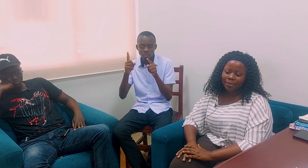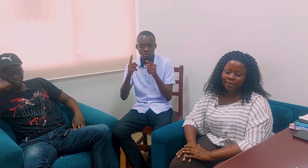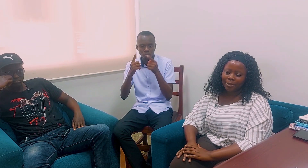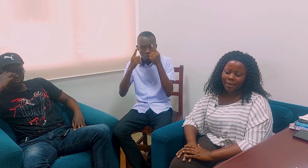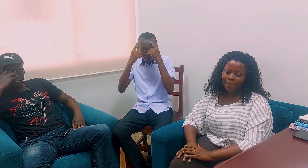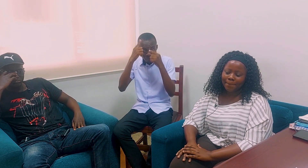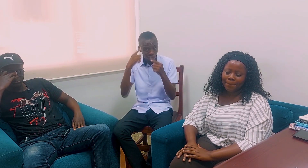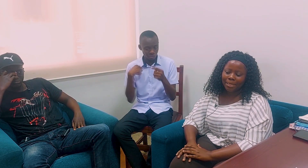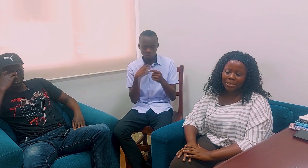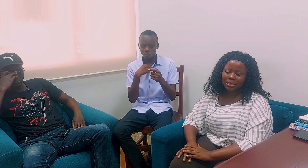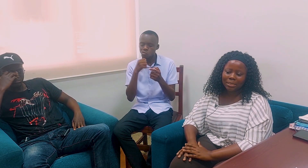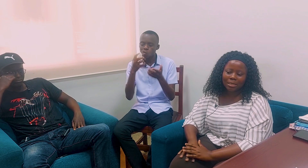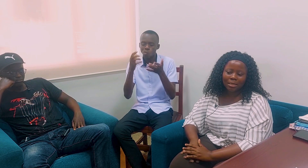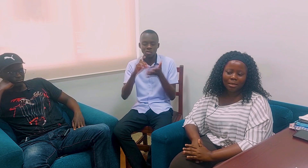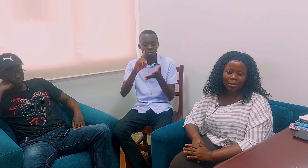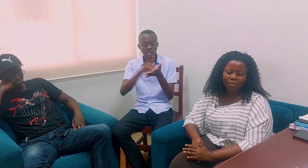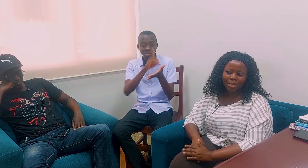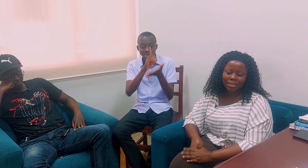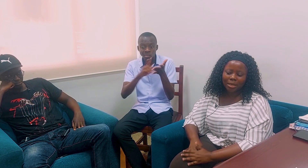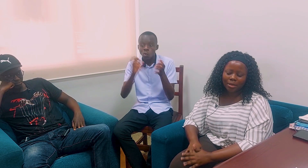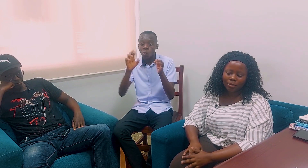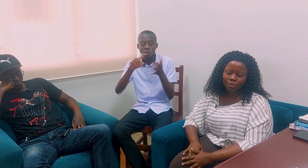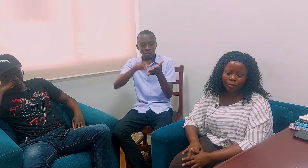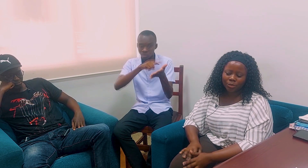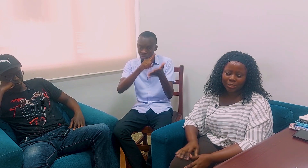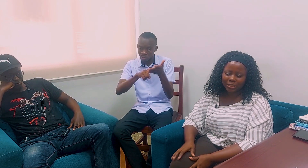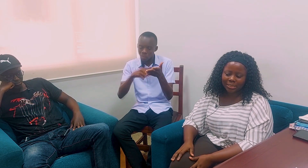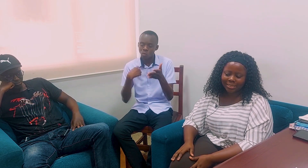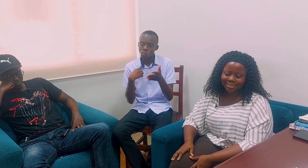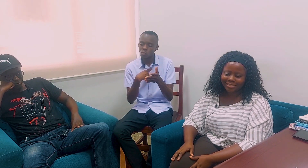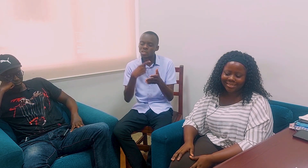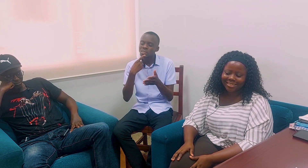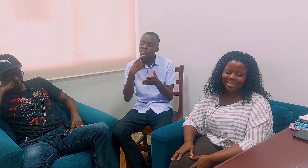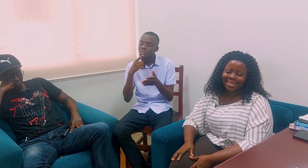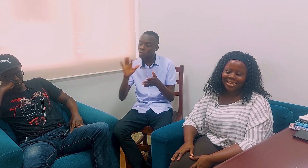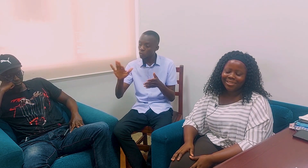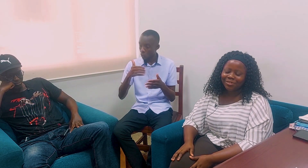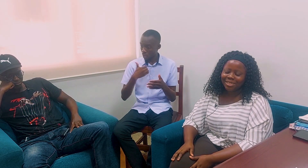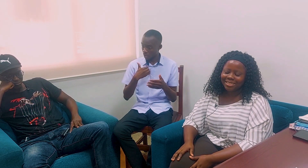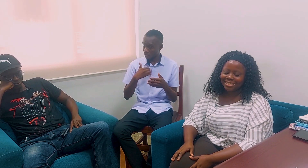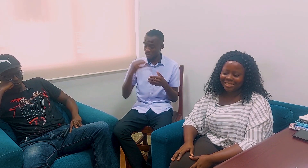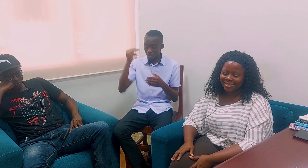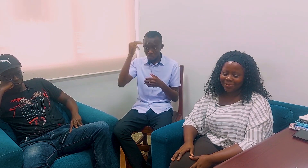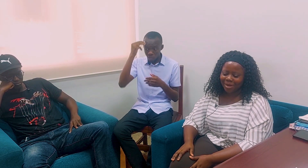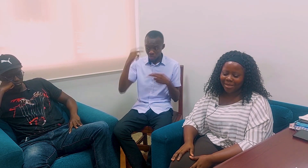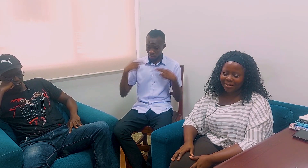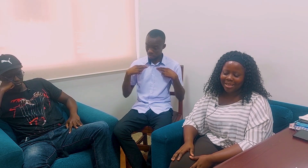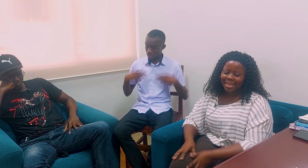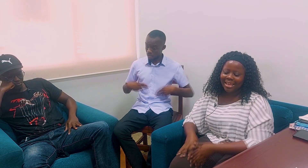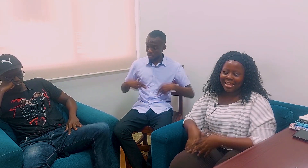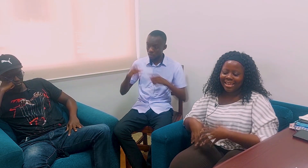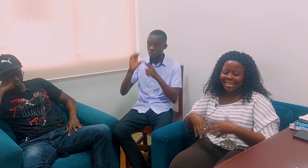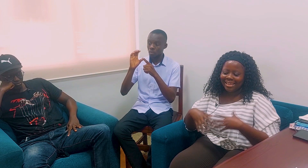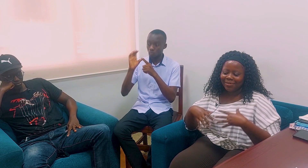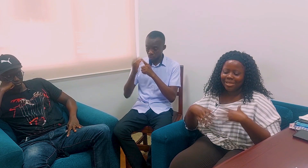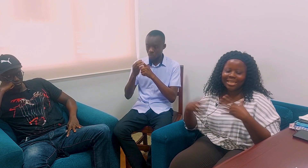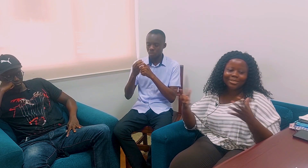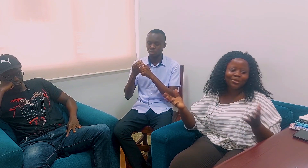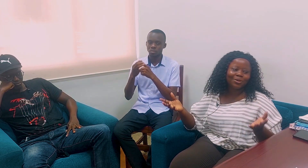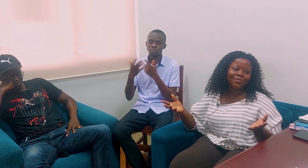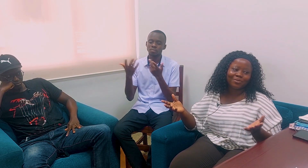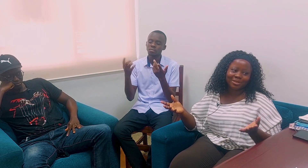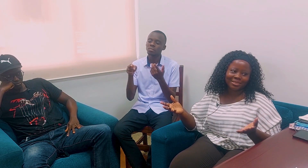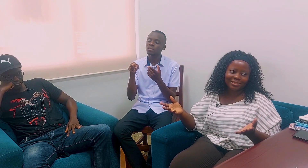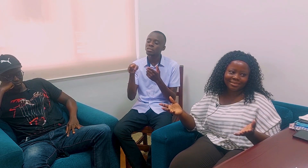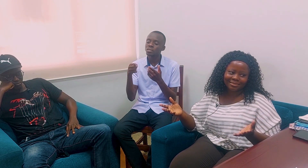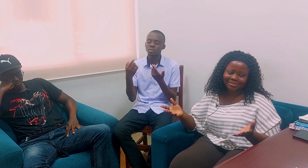them. Yeah. But mental health conditions, interestingly, right, relates